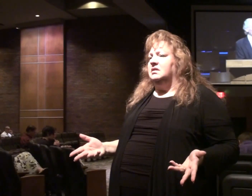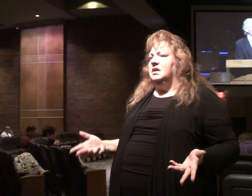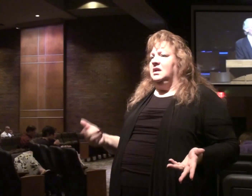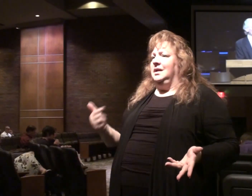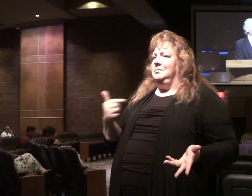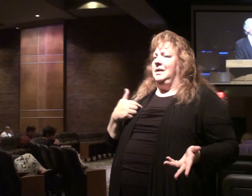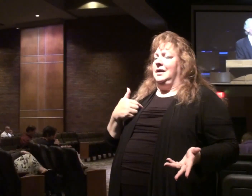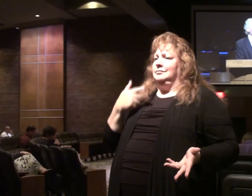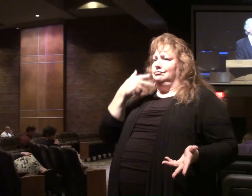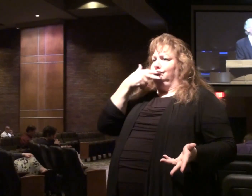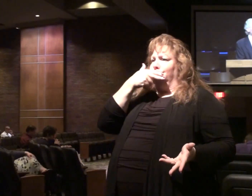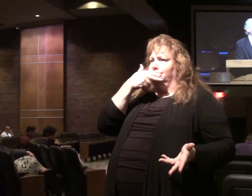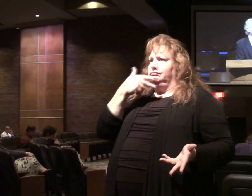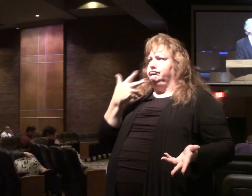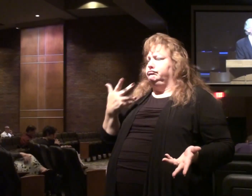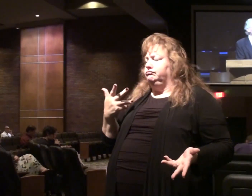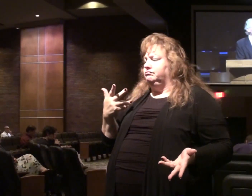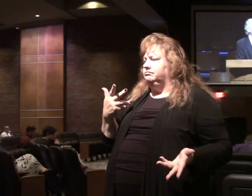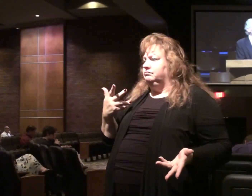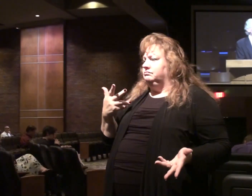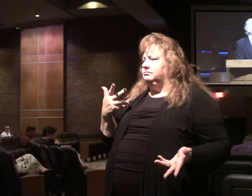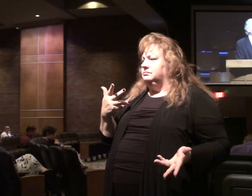maybe I shouldn't be sharing the gospel.